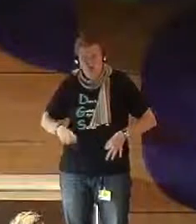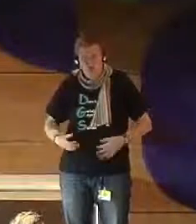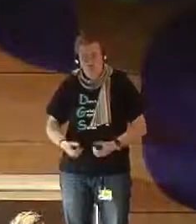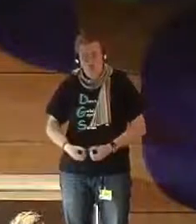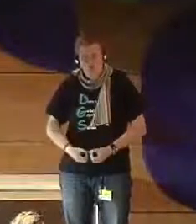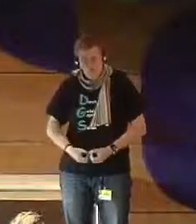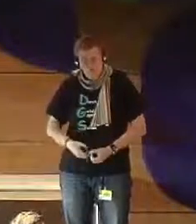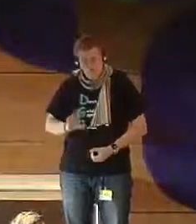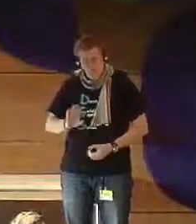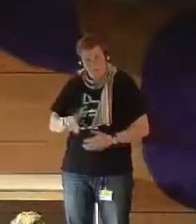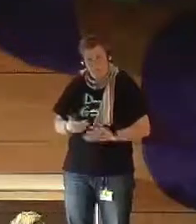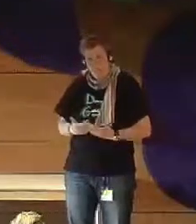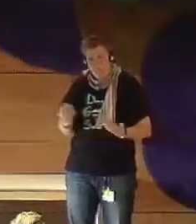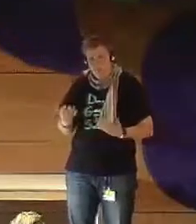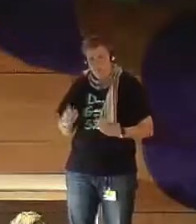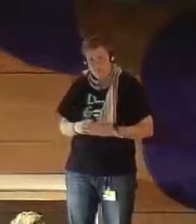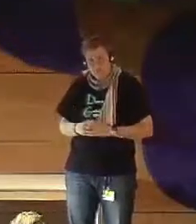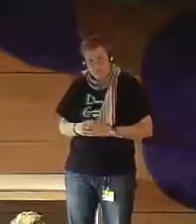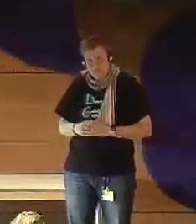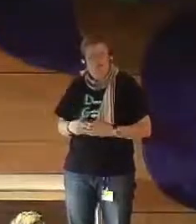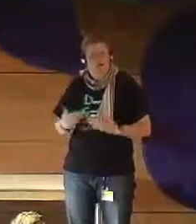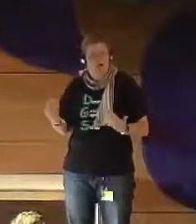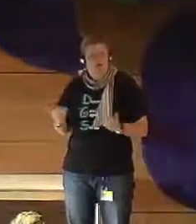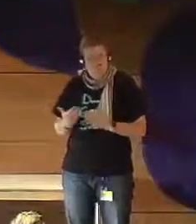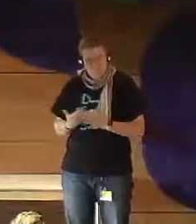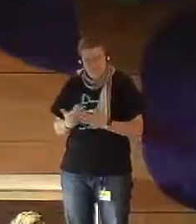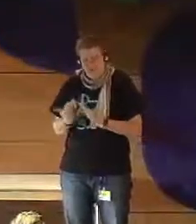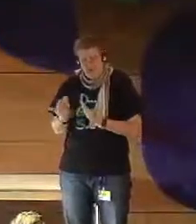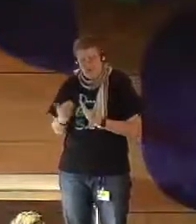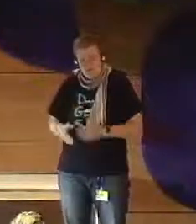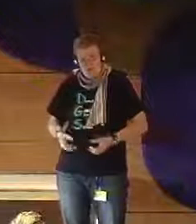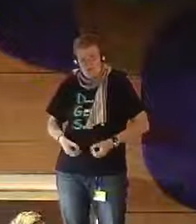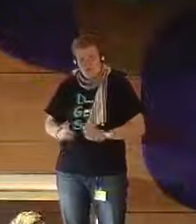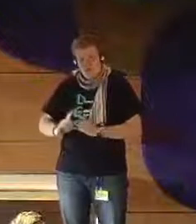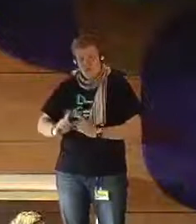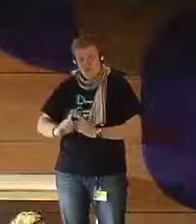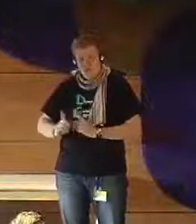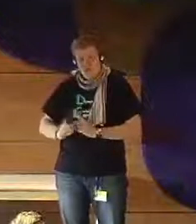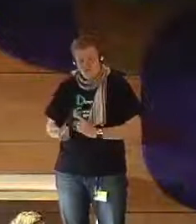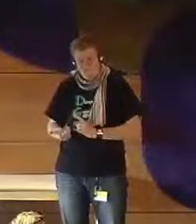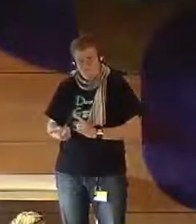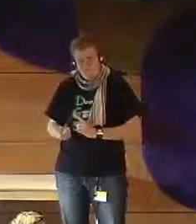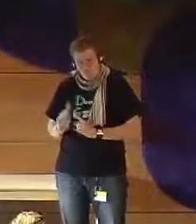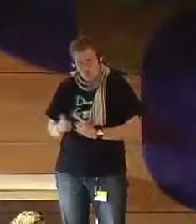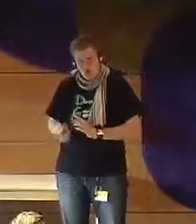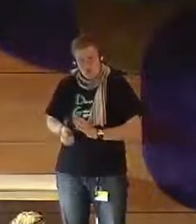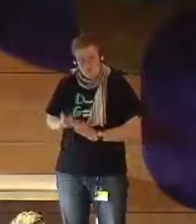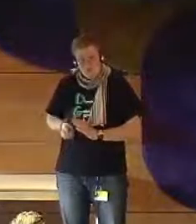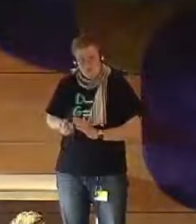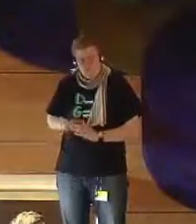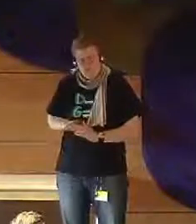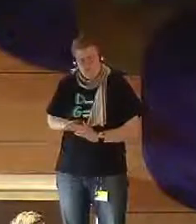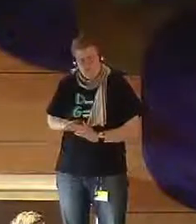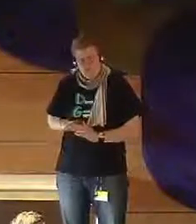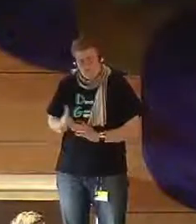if you're not producing it yourself, you probably need to add in not just testosterone or estrogen, you probably need to